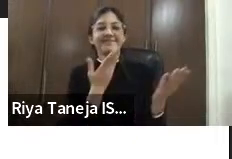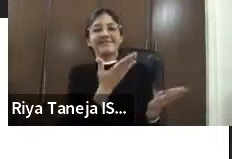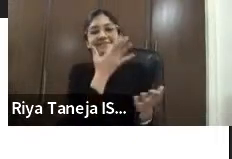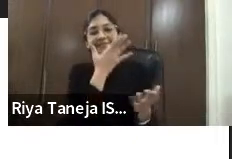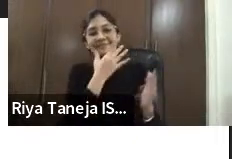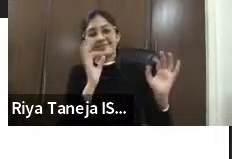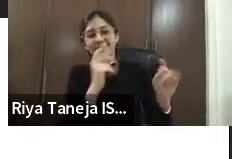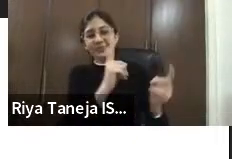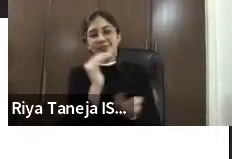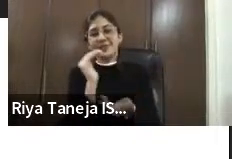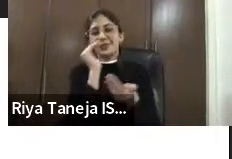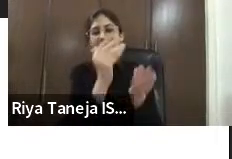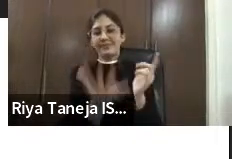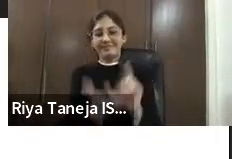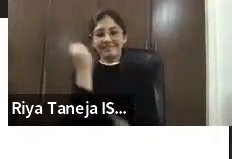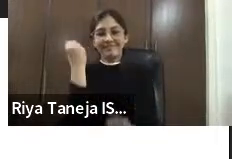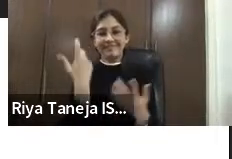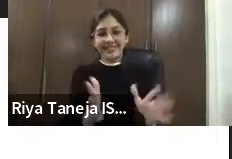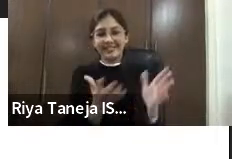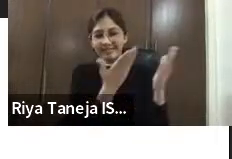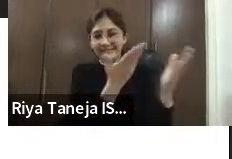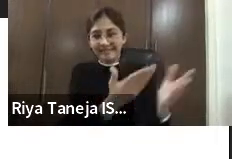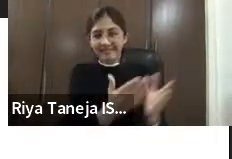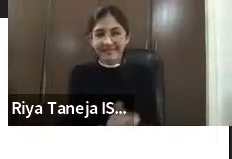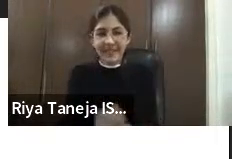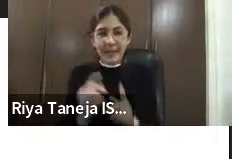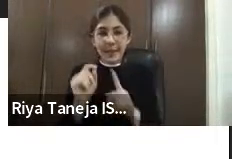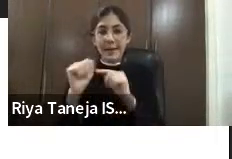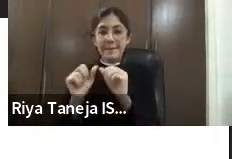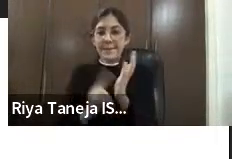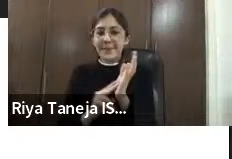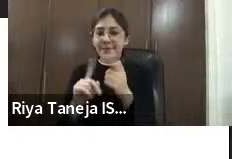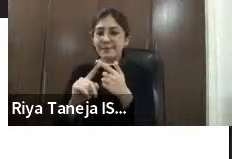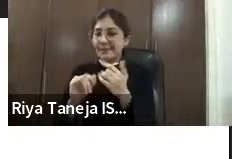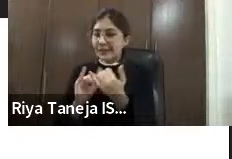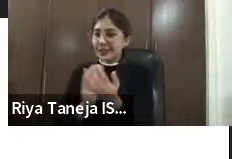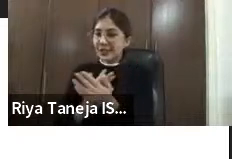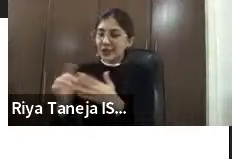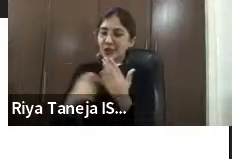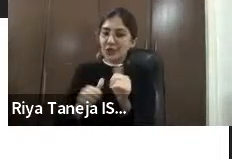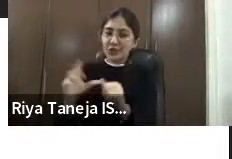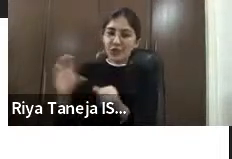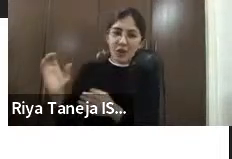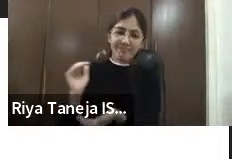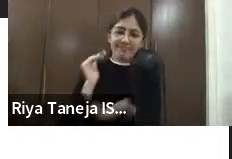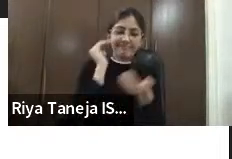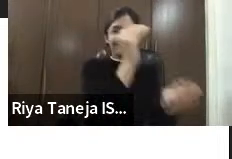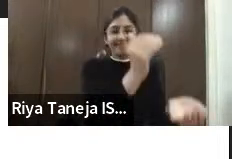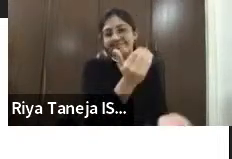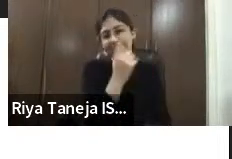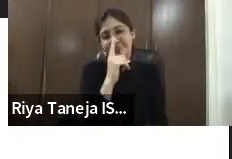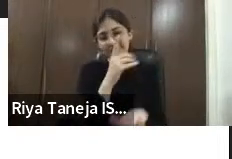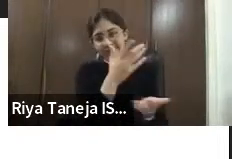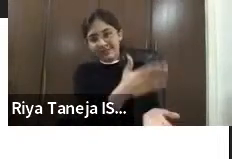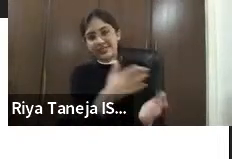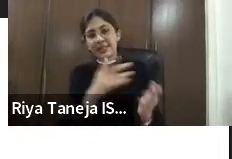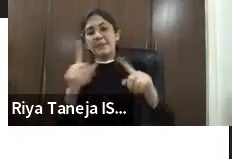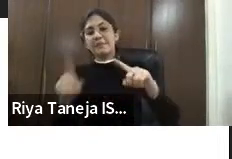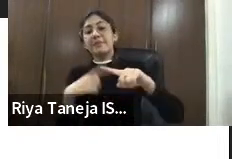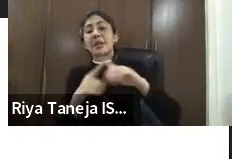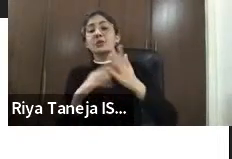Shashwati receiving the award from Mr. Panish Rao, Head Sustainability Mindtree, and Mr. Abraham